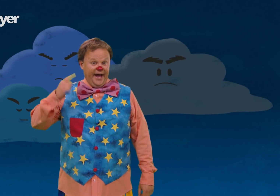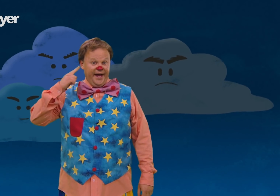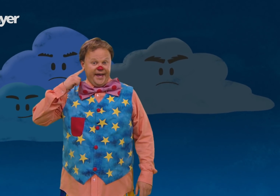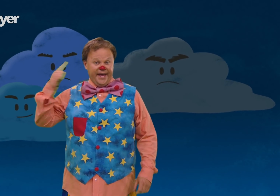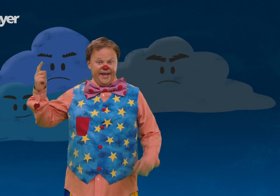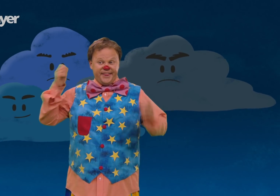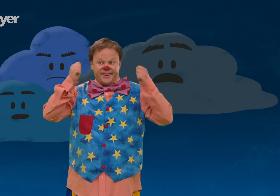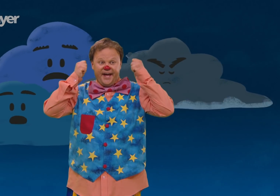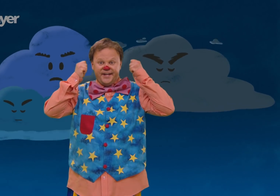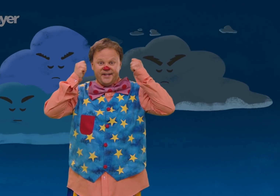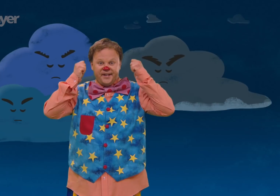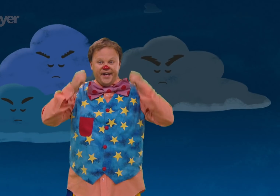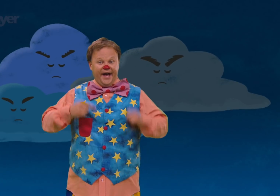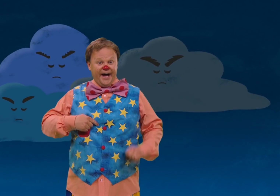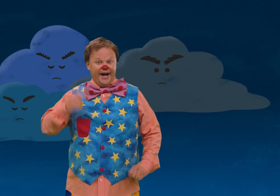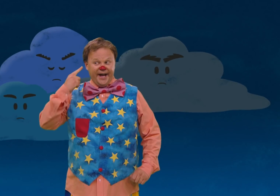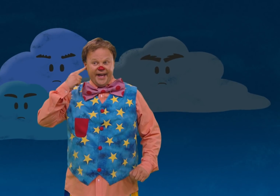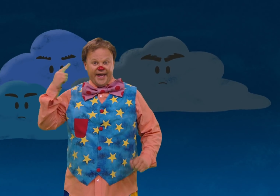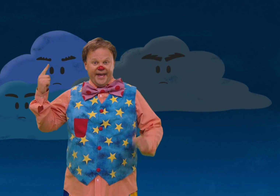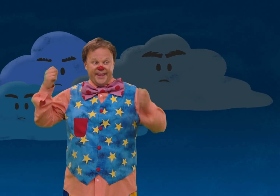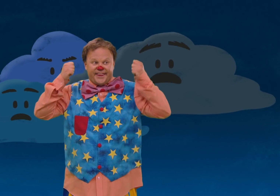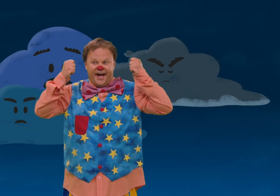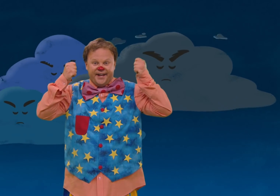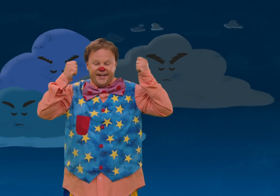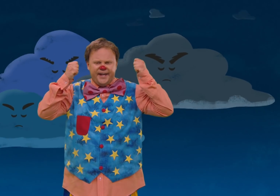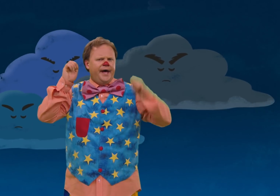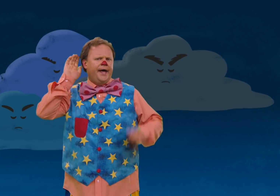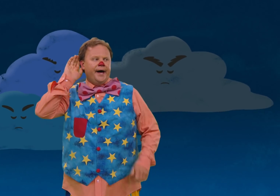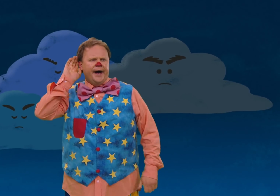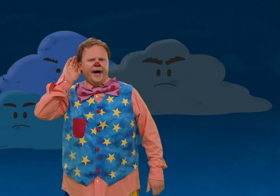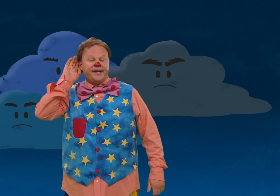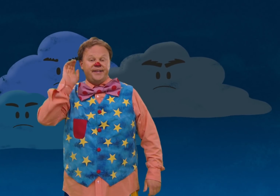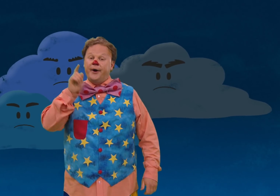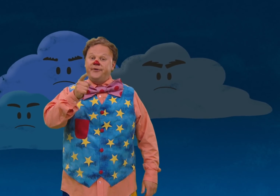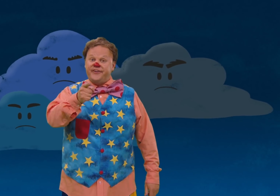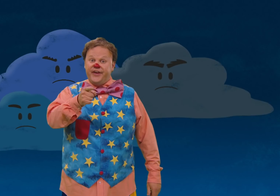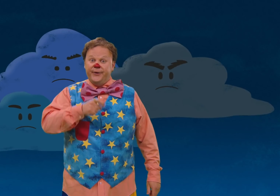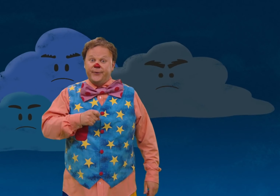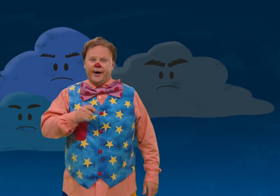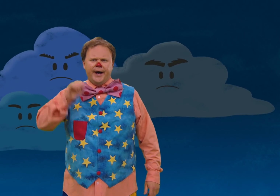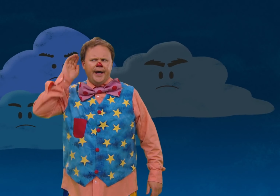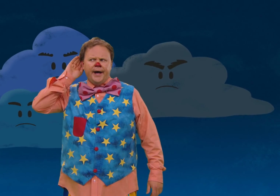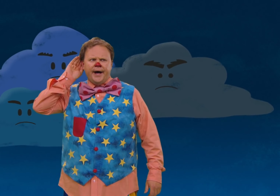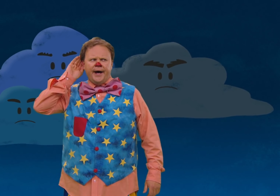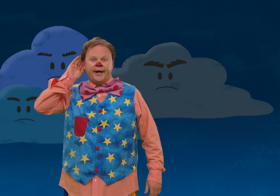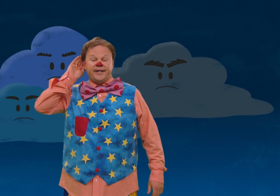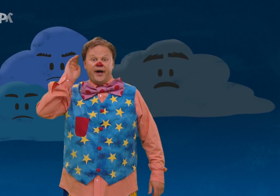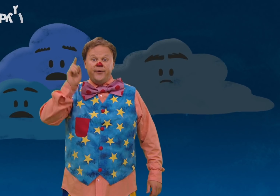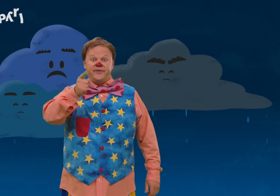I hear thunder. I hear thunder. Hark, don't you? Hark, don't